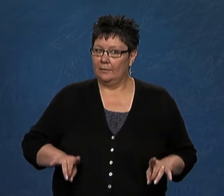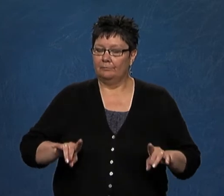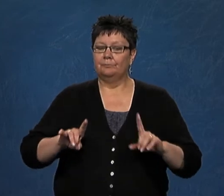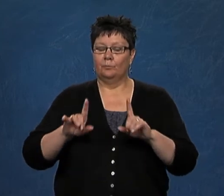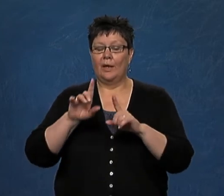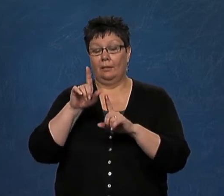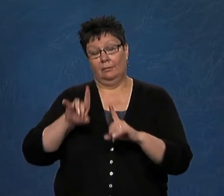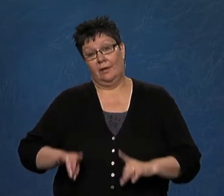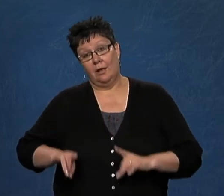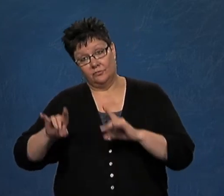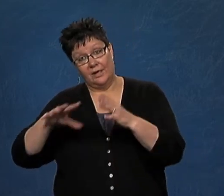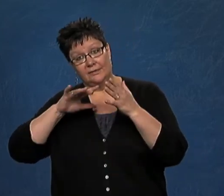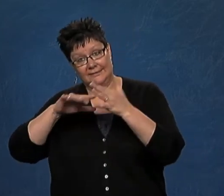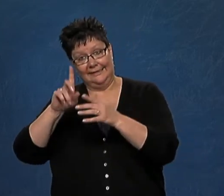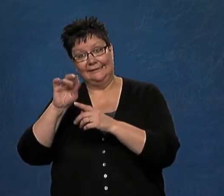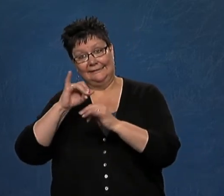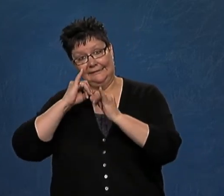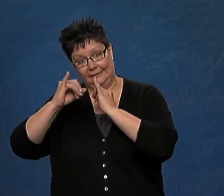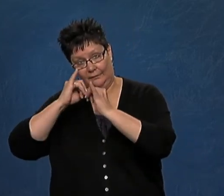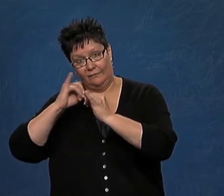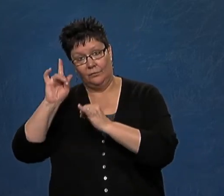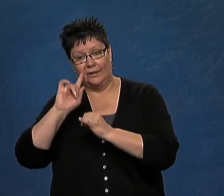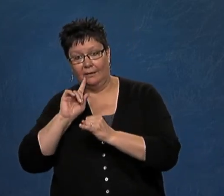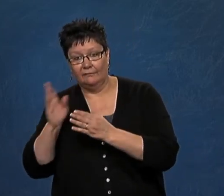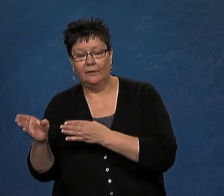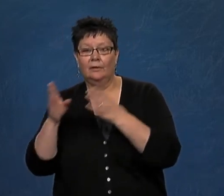have opinions related to these legal issues.